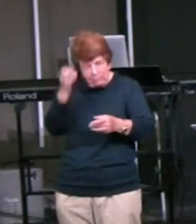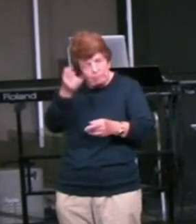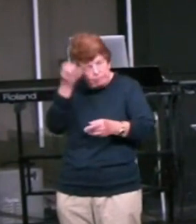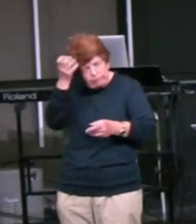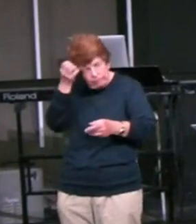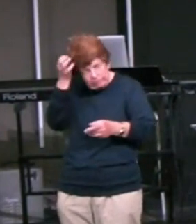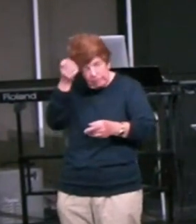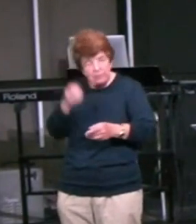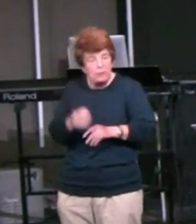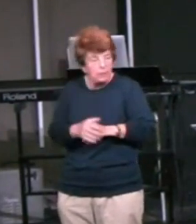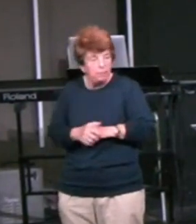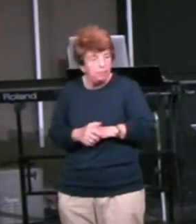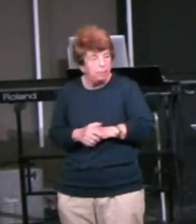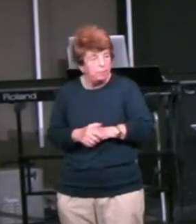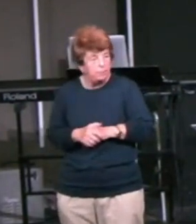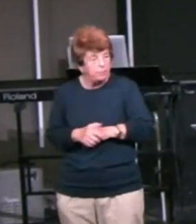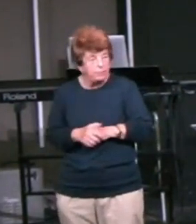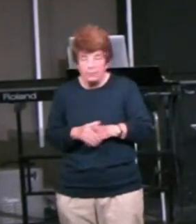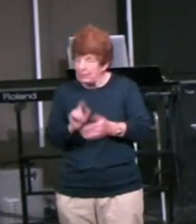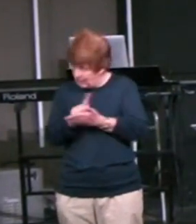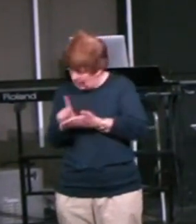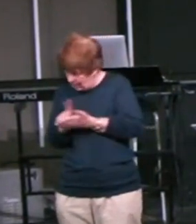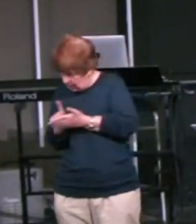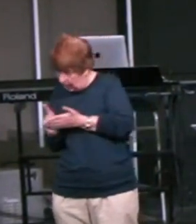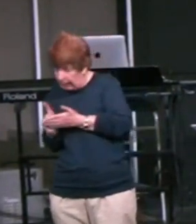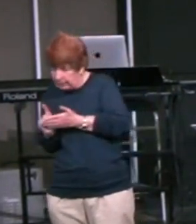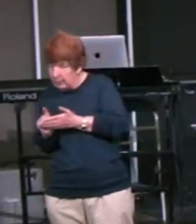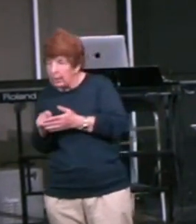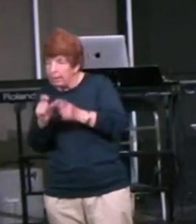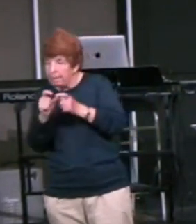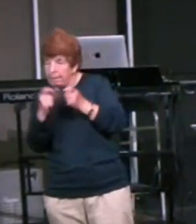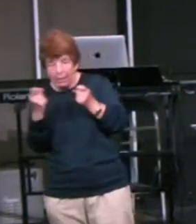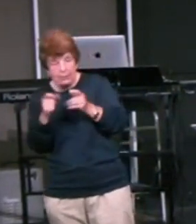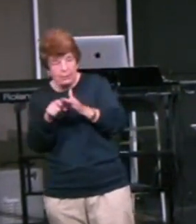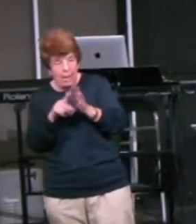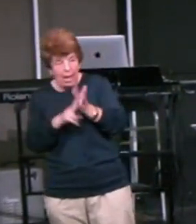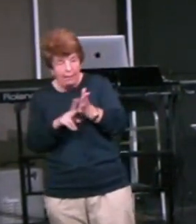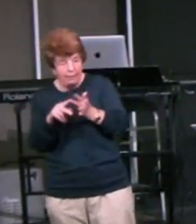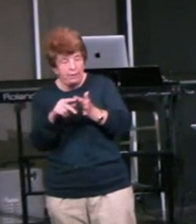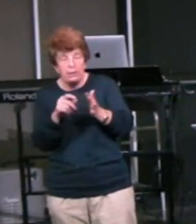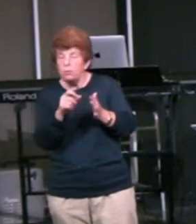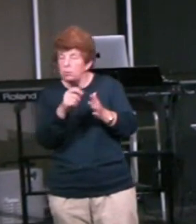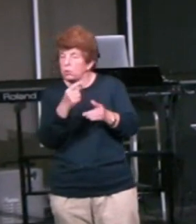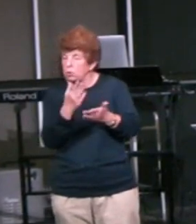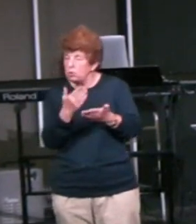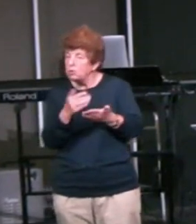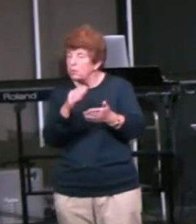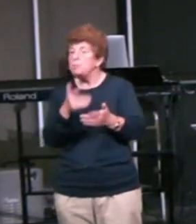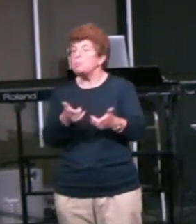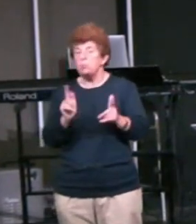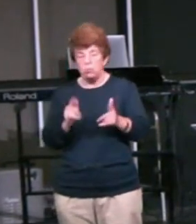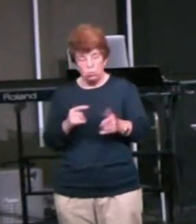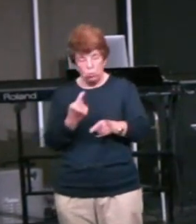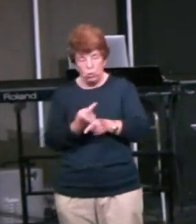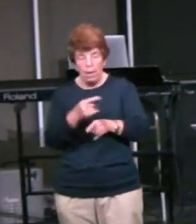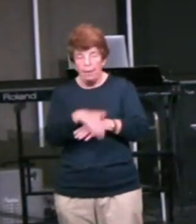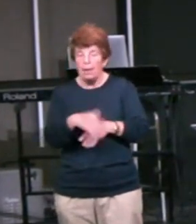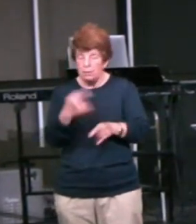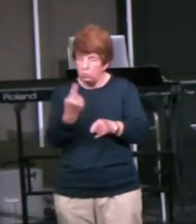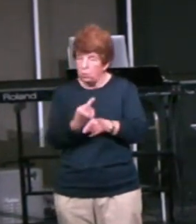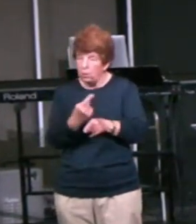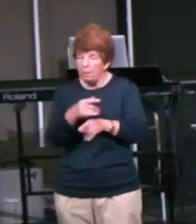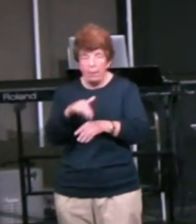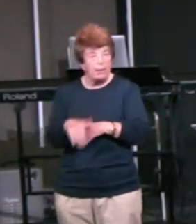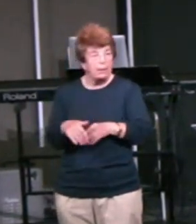about. And then a little while later, as Pastor David was chairing the meeting, he acknowledged the fact